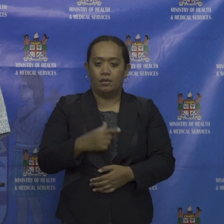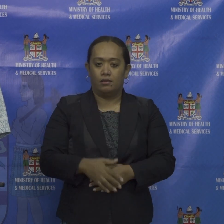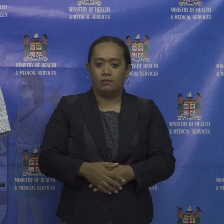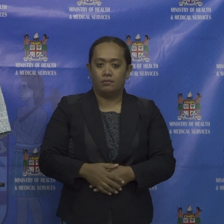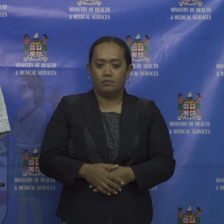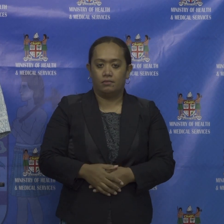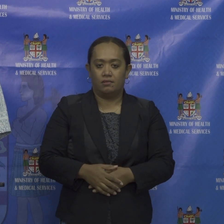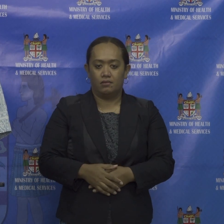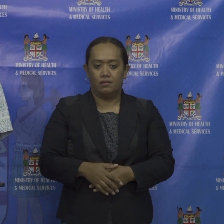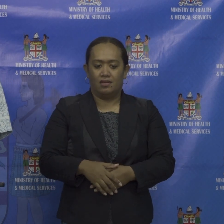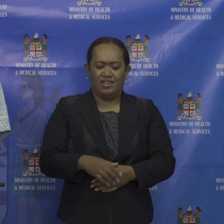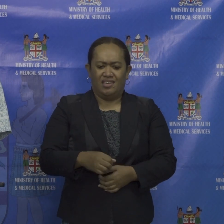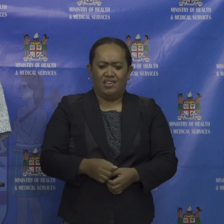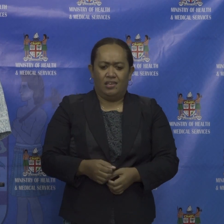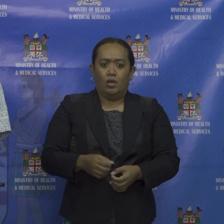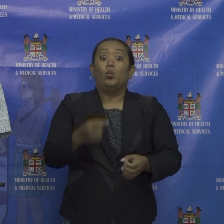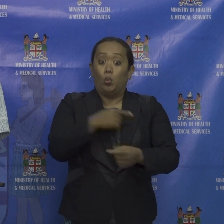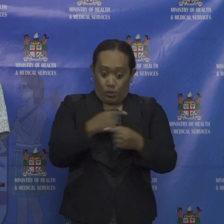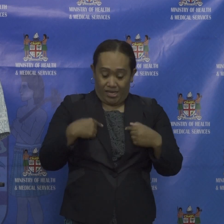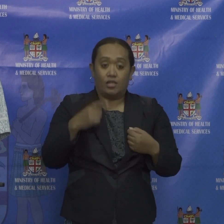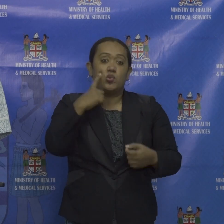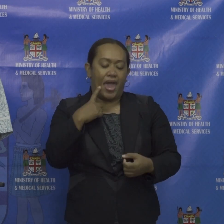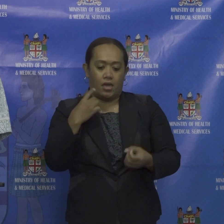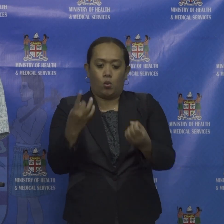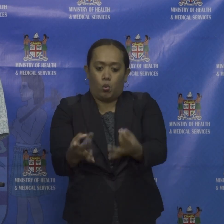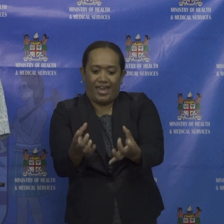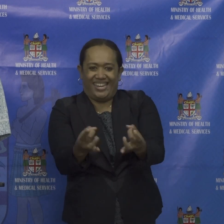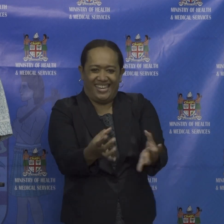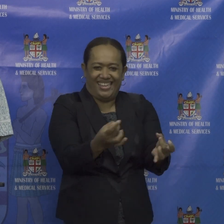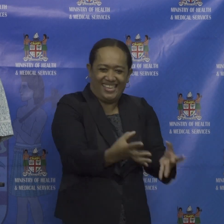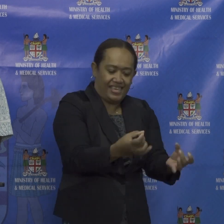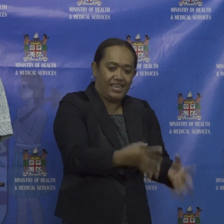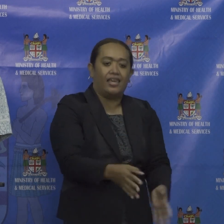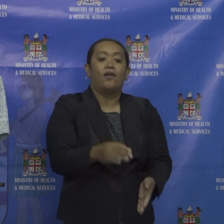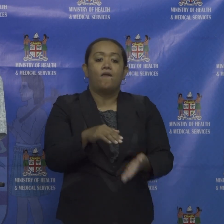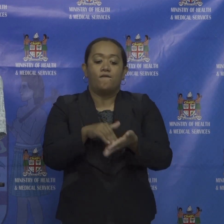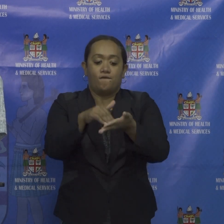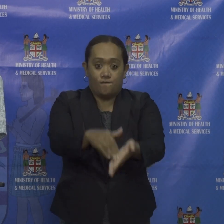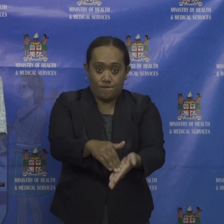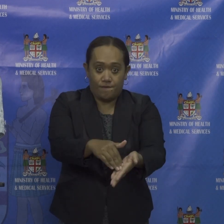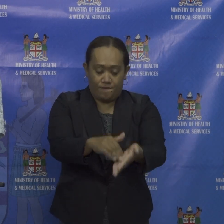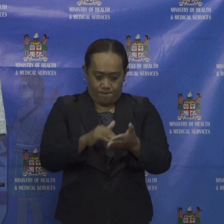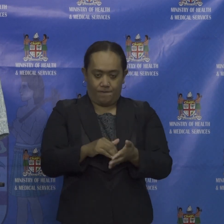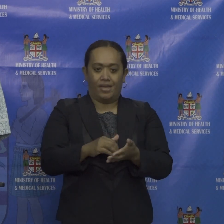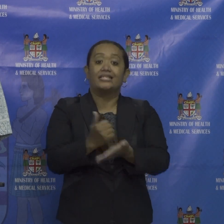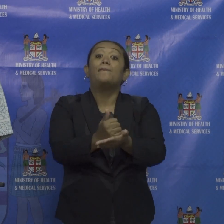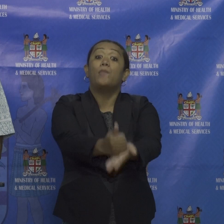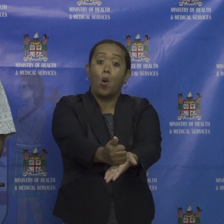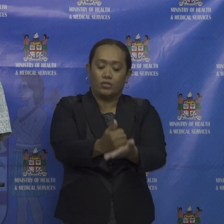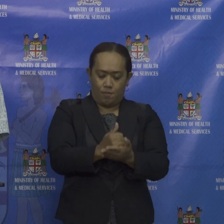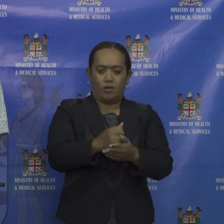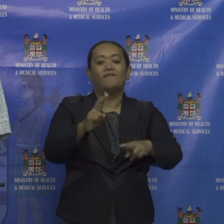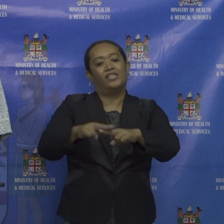optimism. And therefore, we are getting ready to make sure that all the support that Fiji need, which Fiji is actually doing quite a lot of good